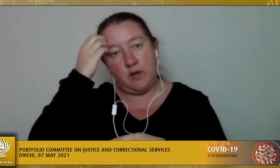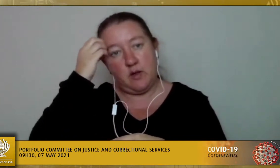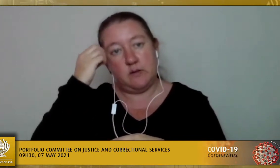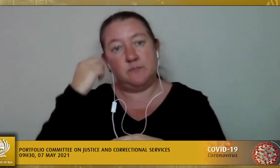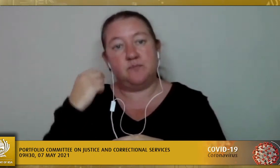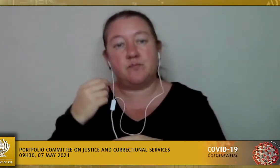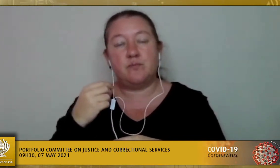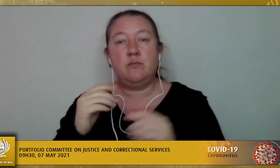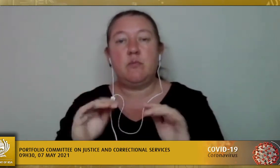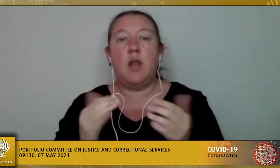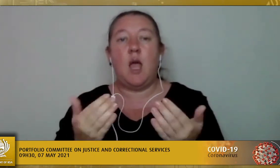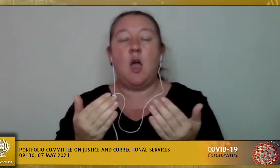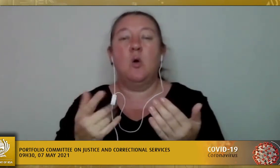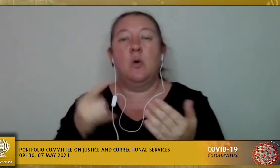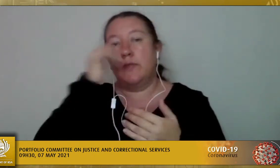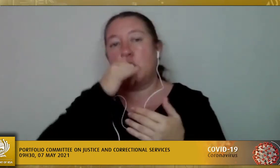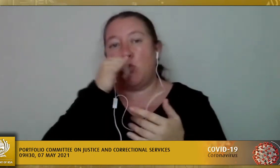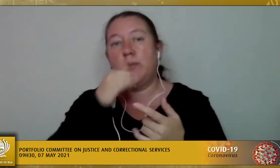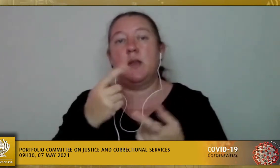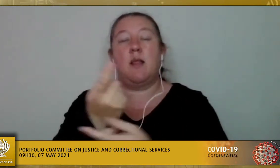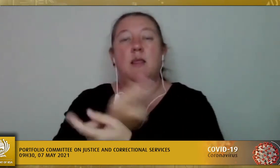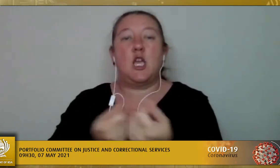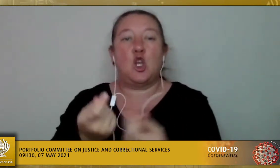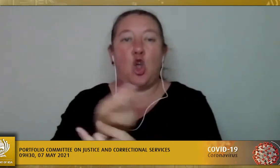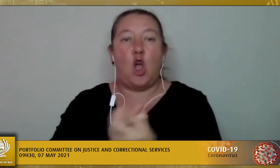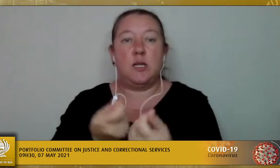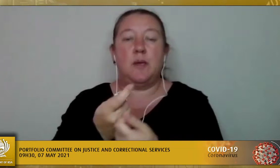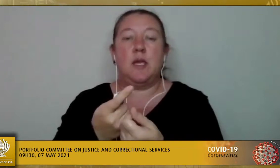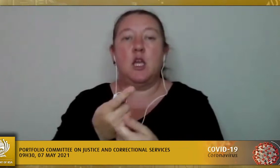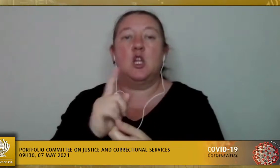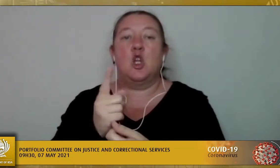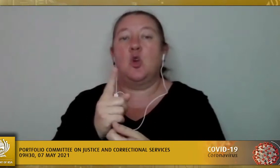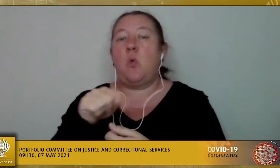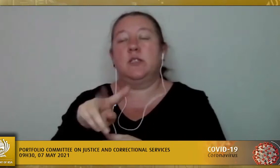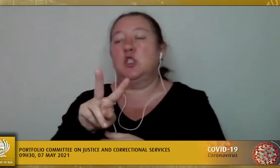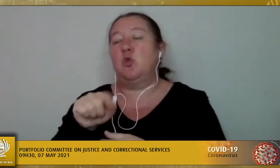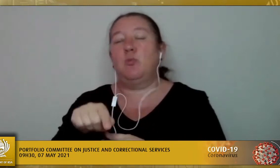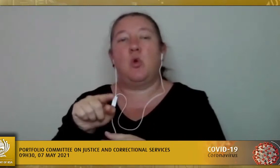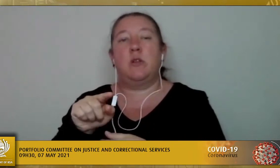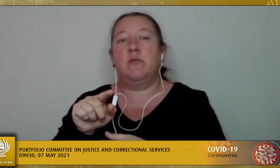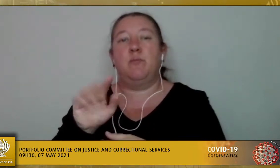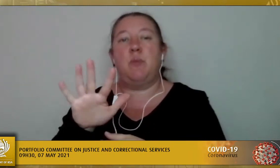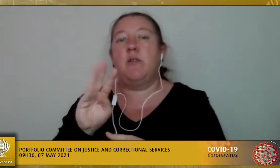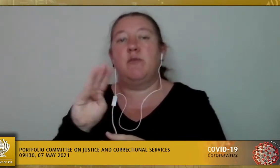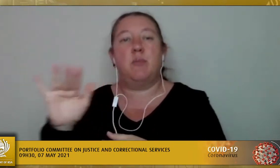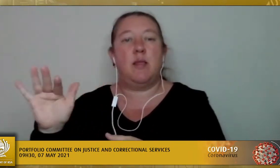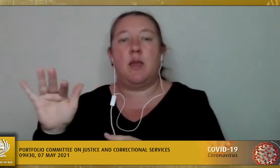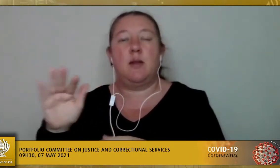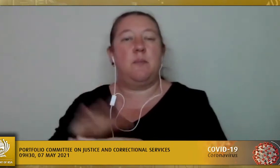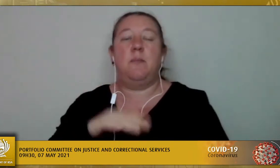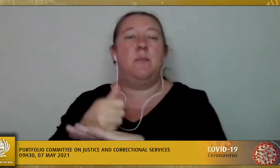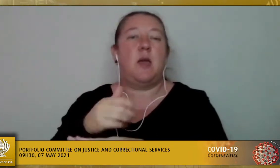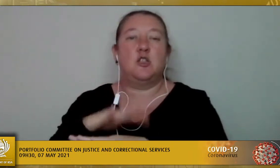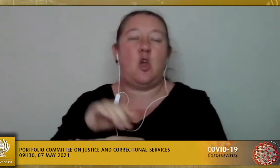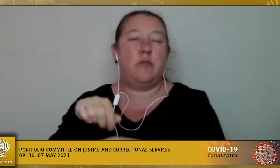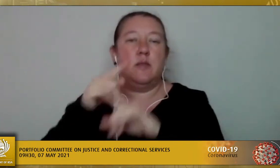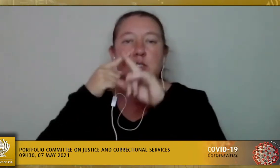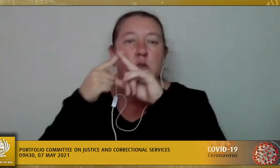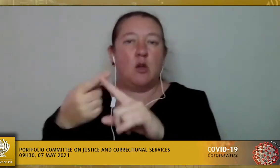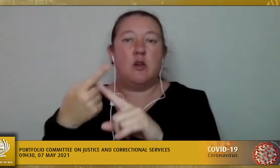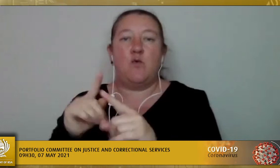how the criminal economy and what is this 2.4 Bill 2.5 billion based on this target